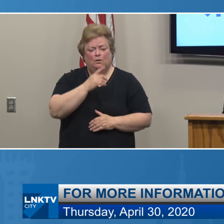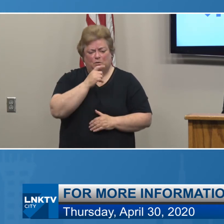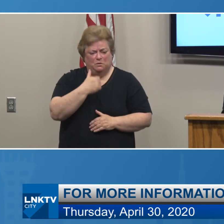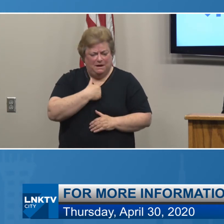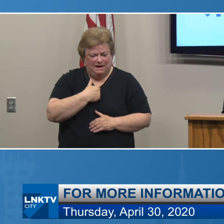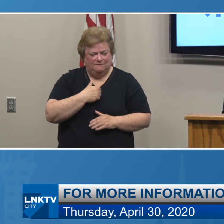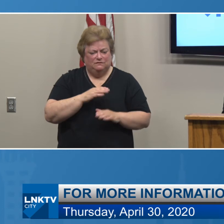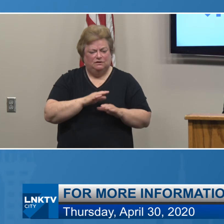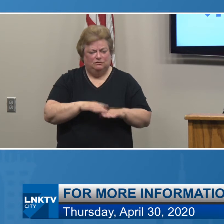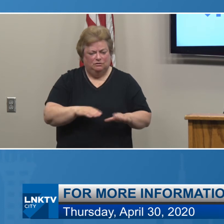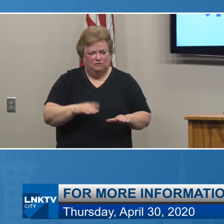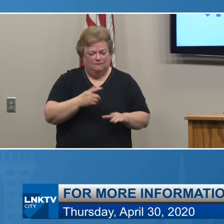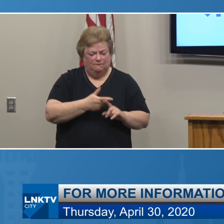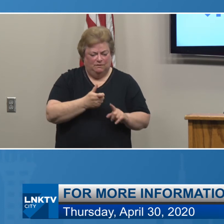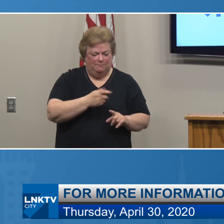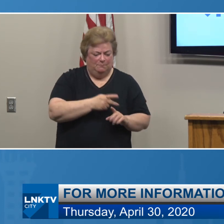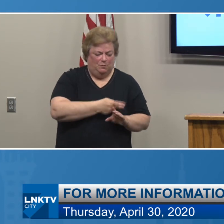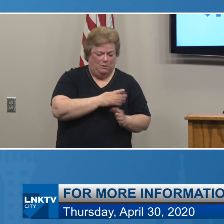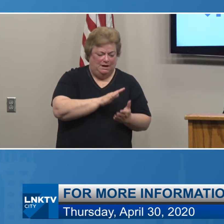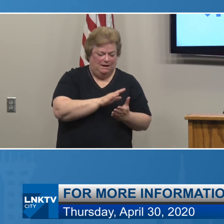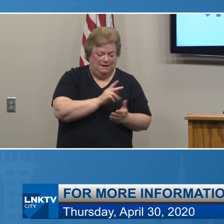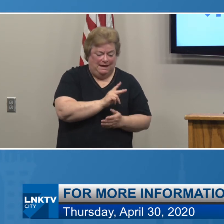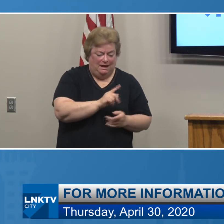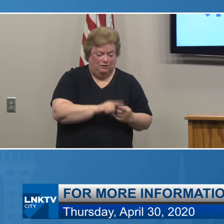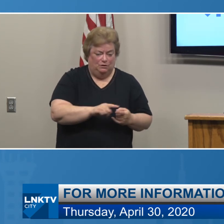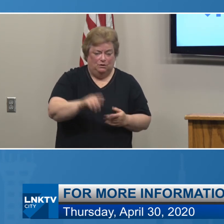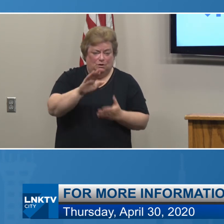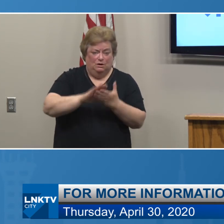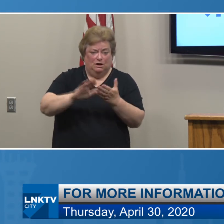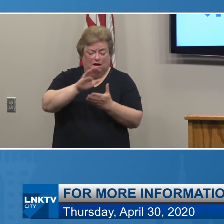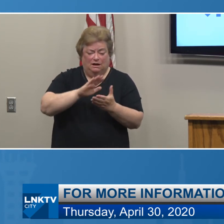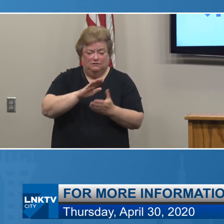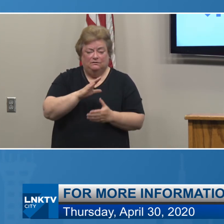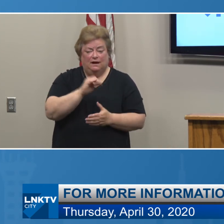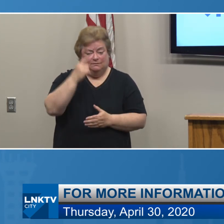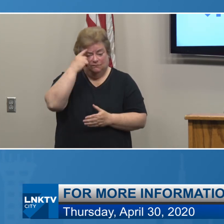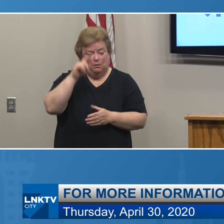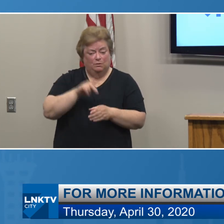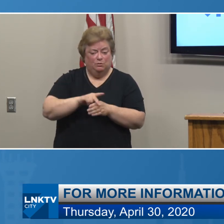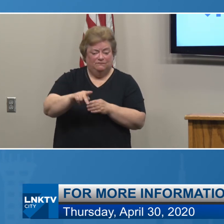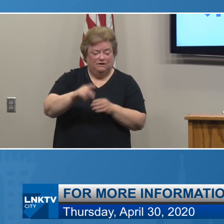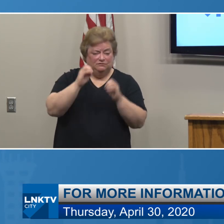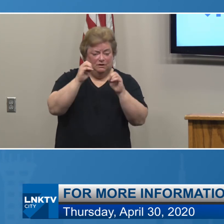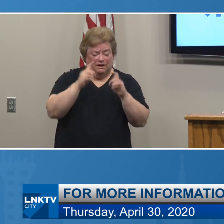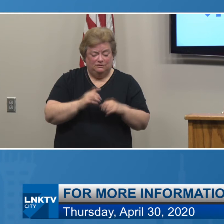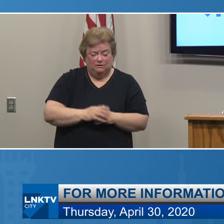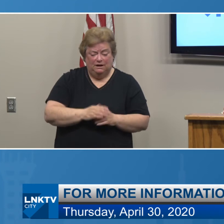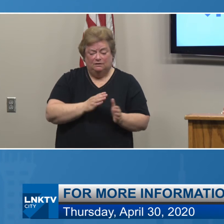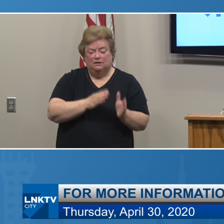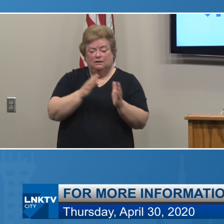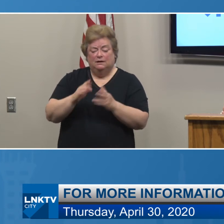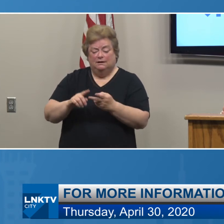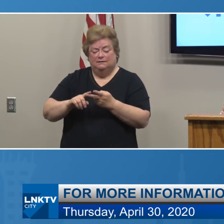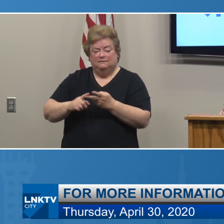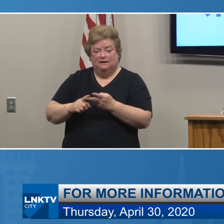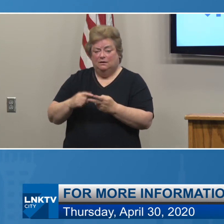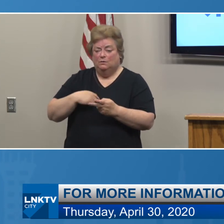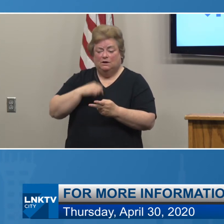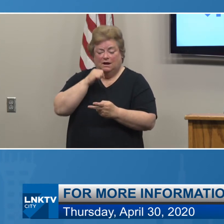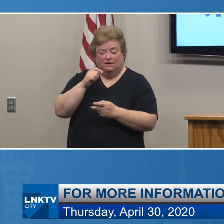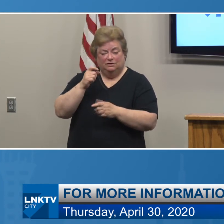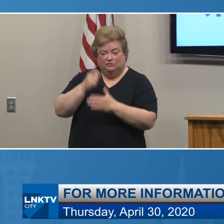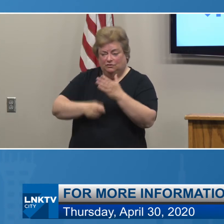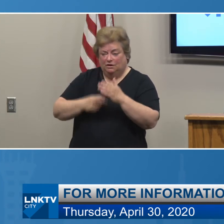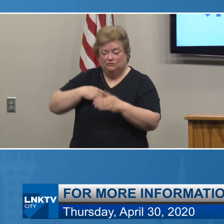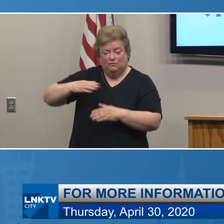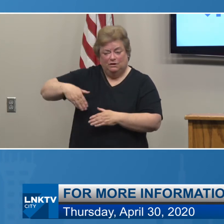children, pre-K through college, as well as professional educators. And second, we will not charge late fees or